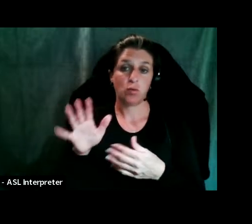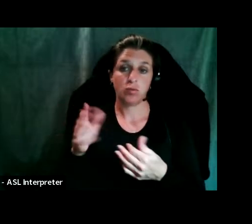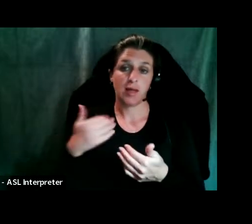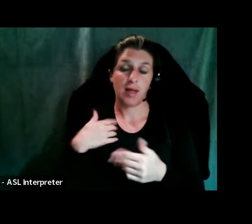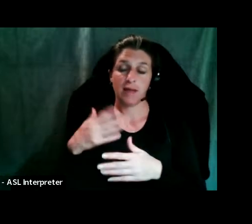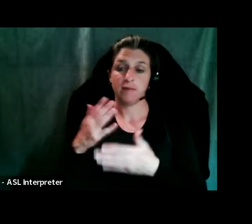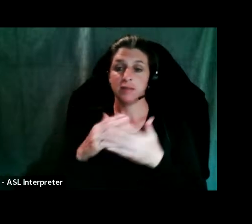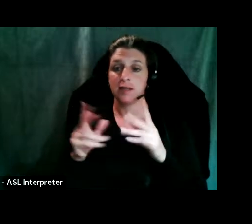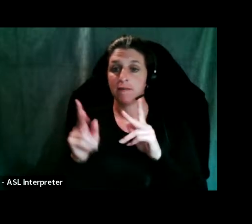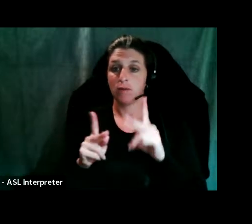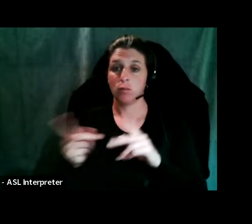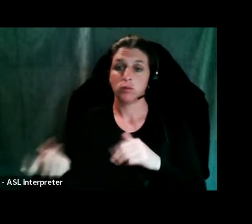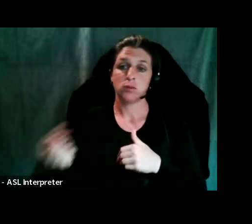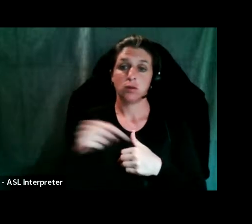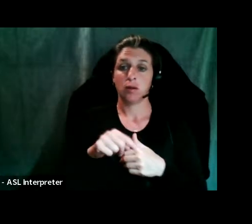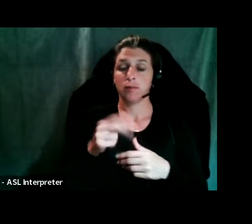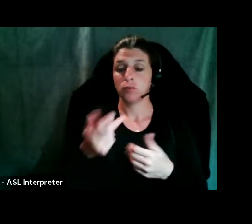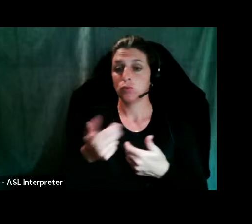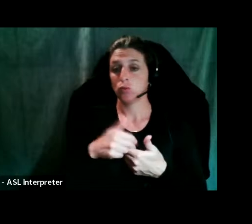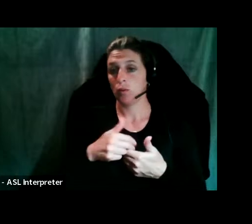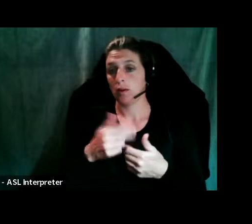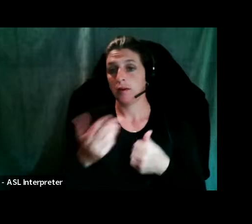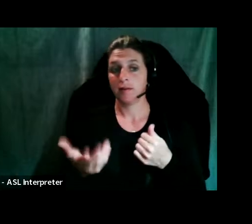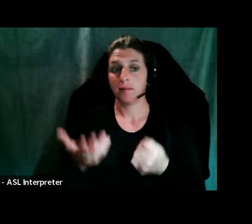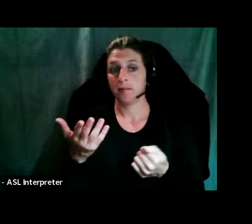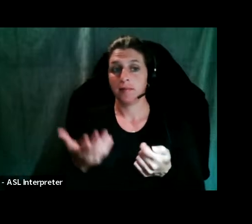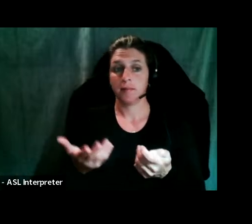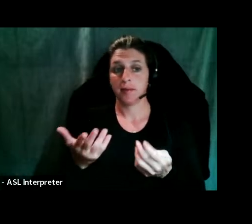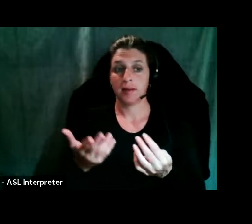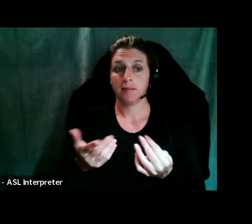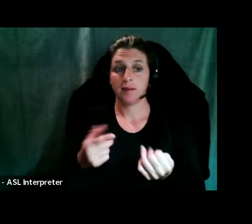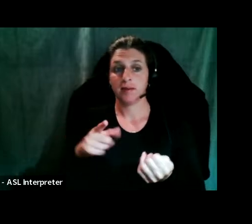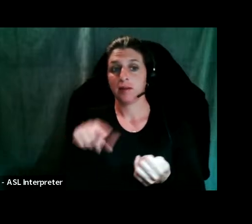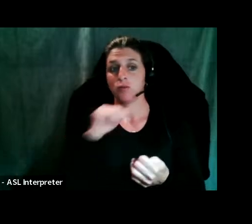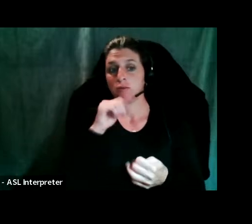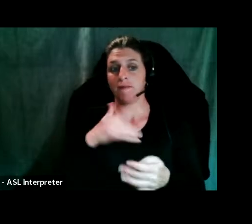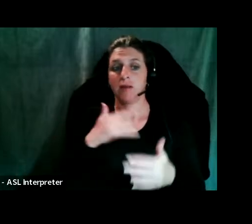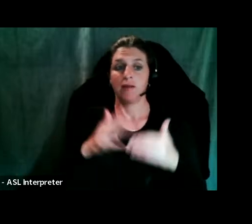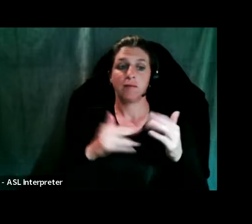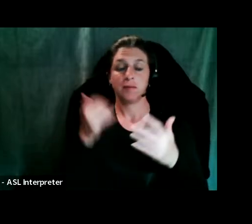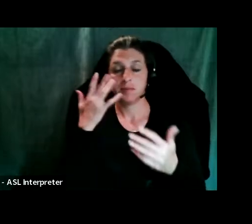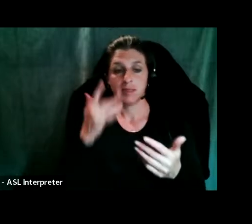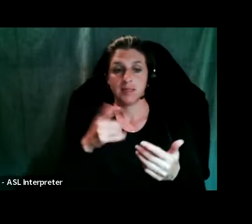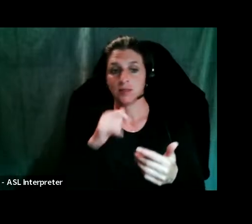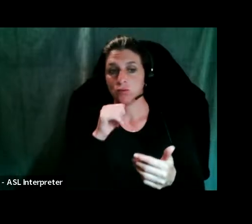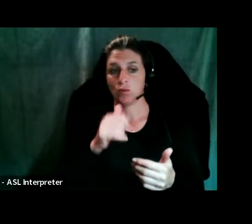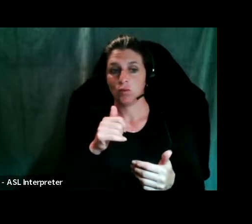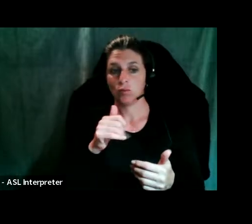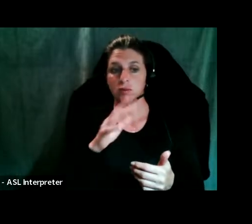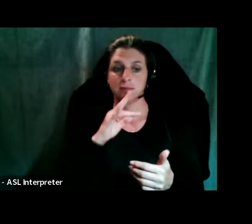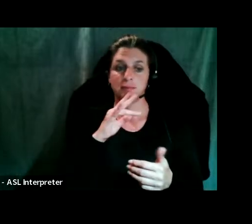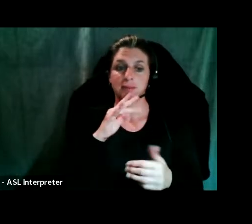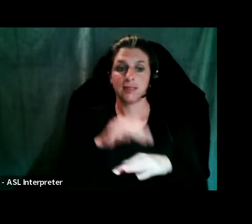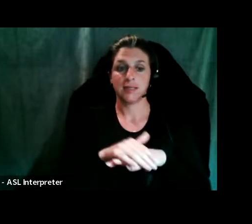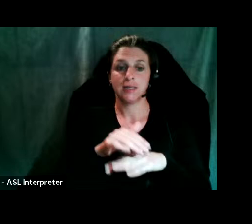come and join that maybe wouldn't feel comfortable because they don't speak English.